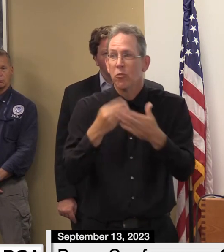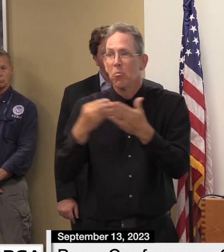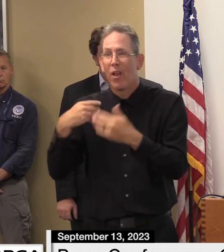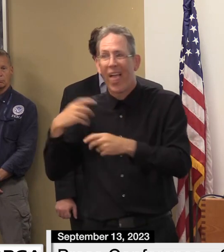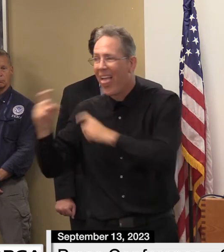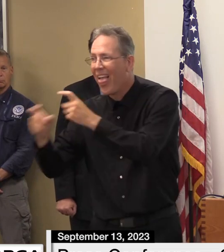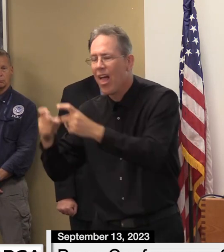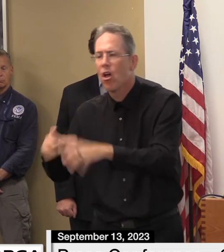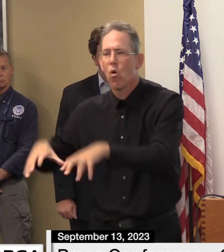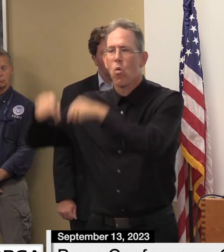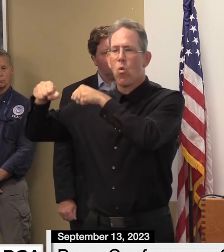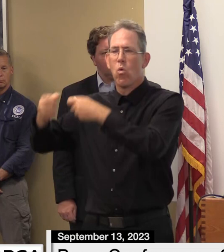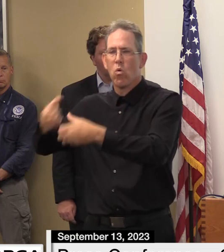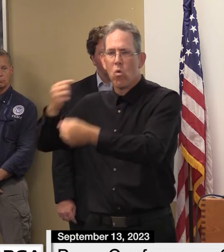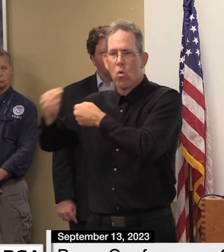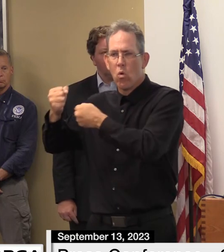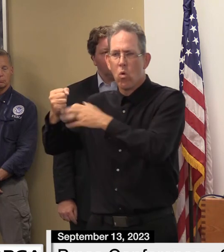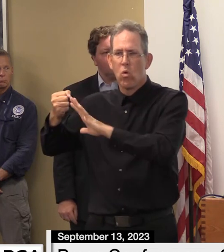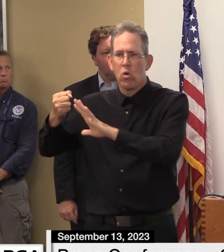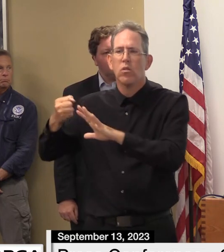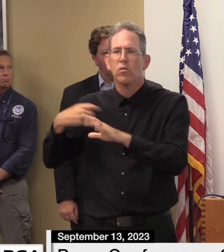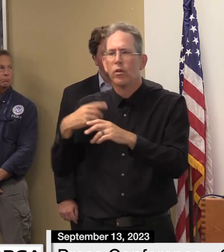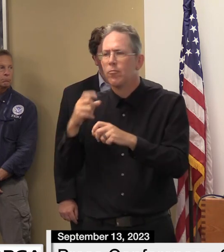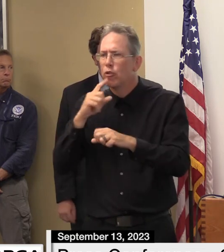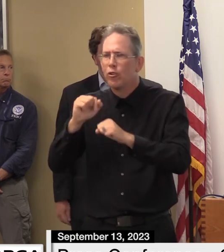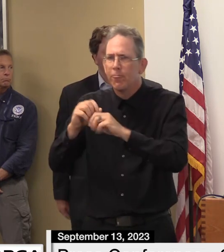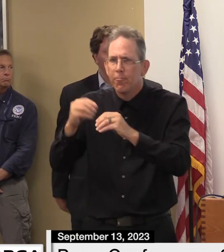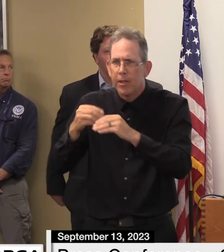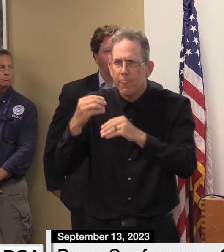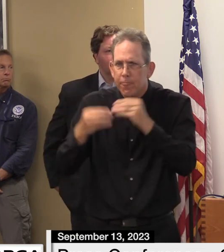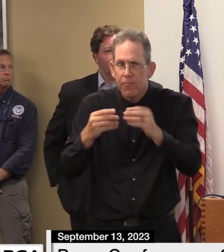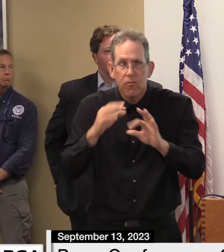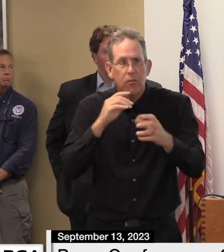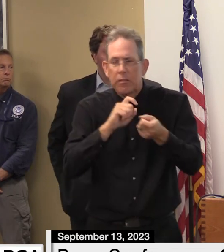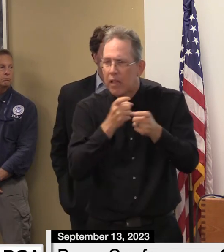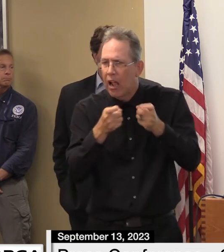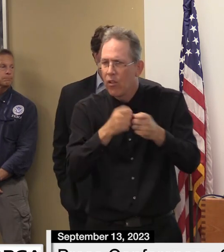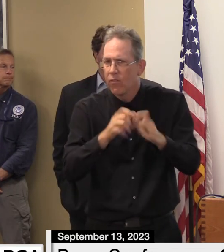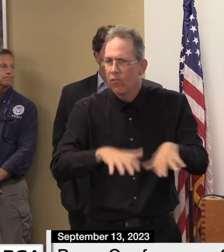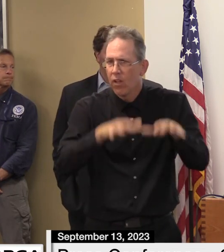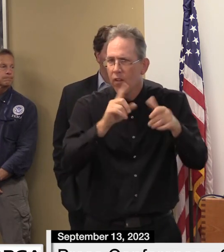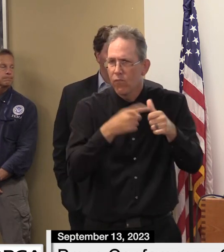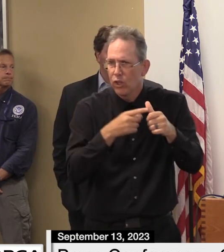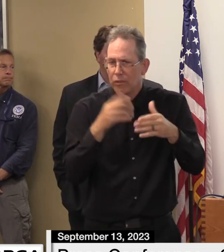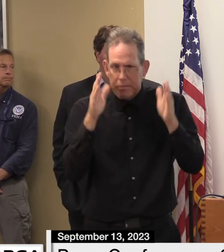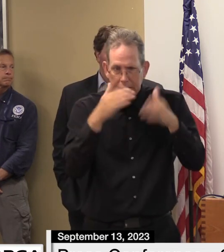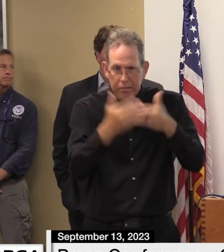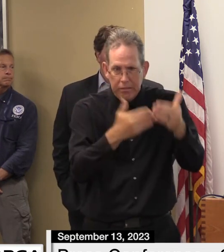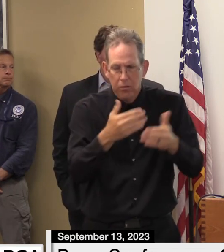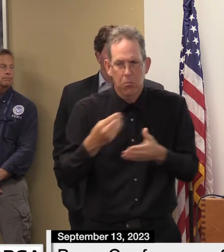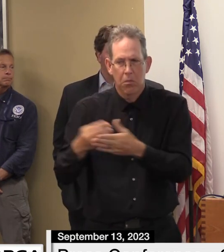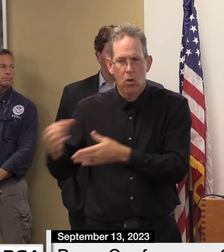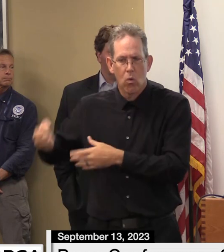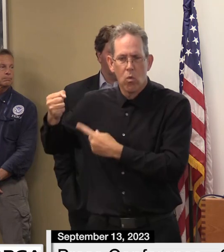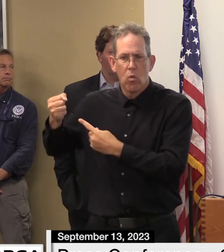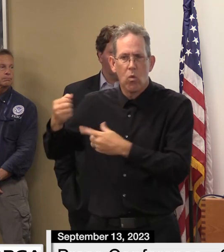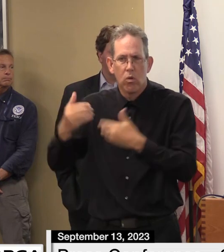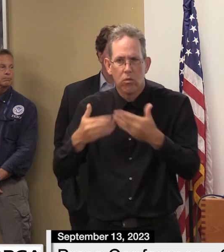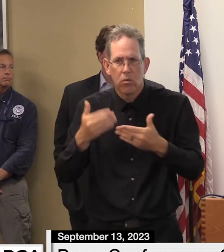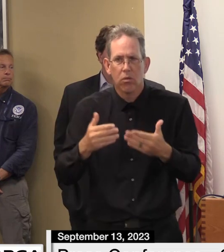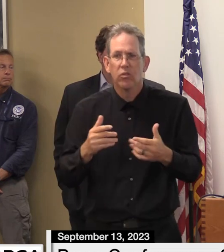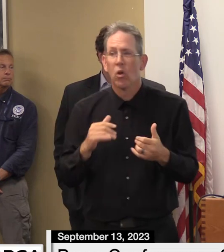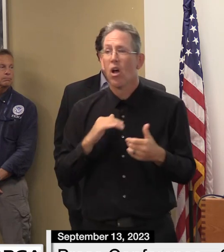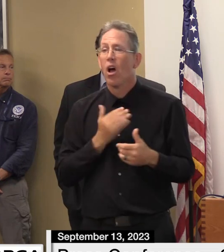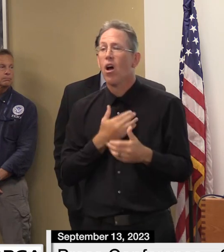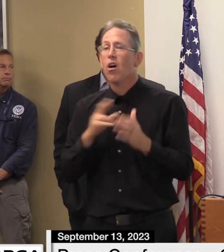flood resiliency and sustainable programs going forward. So VHFA's role here would